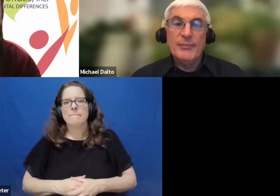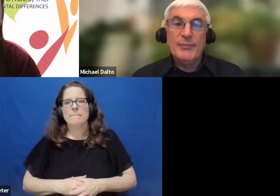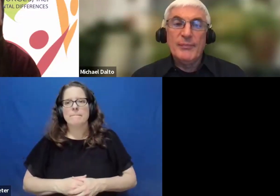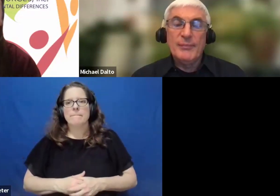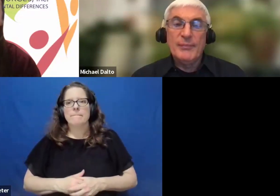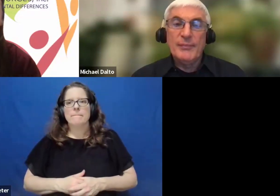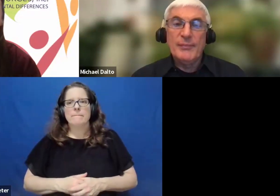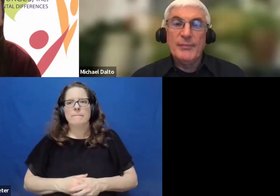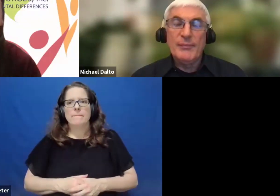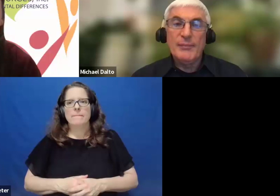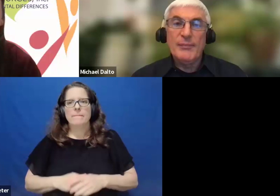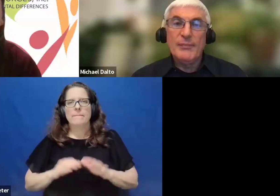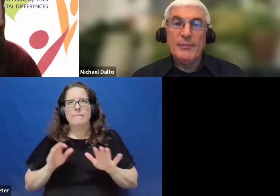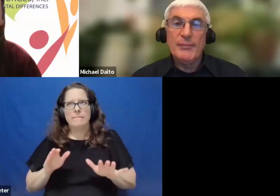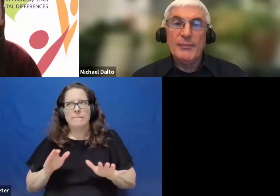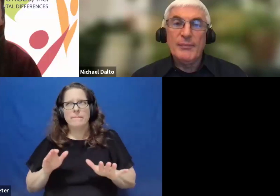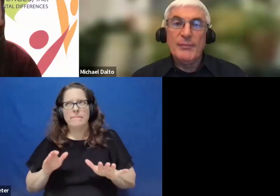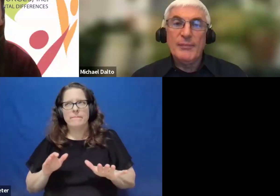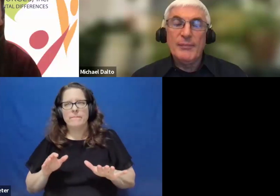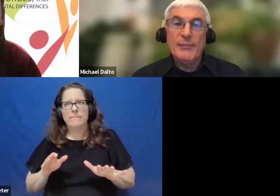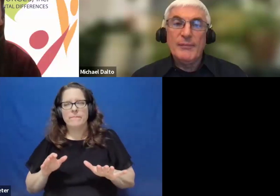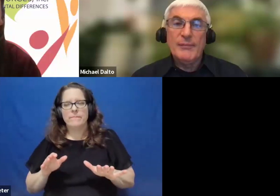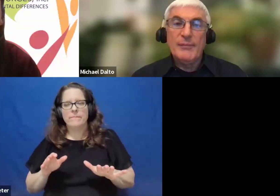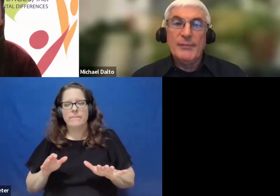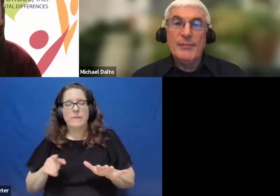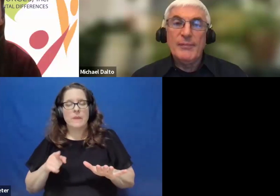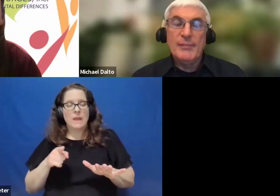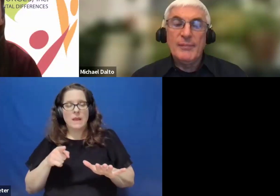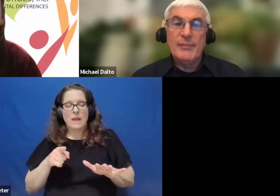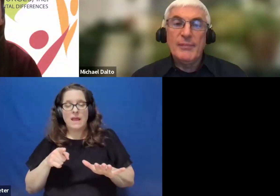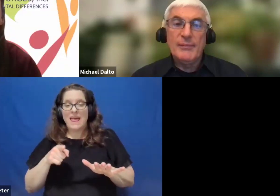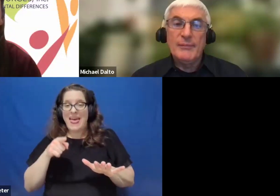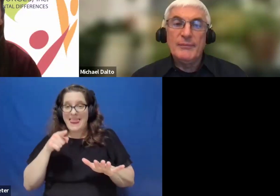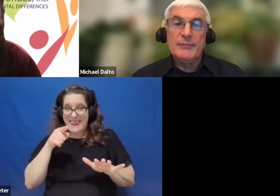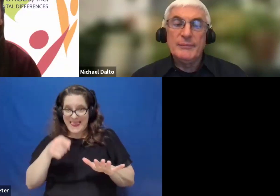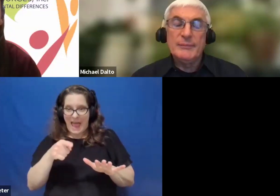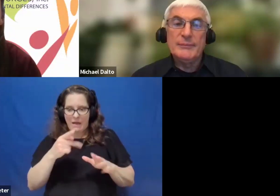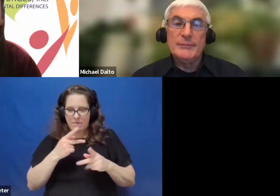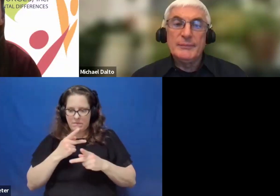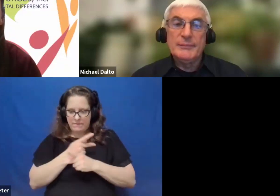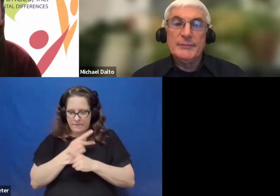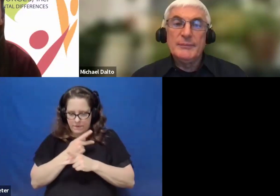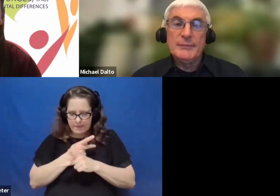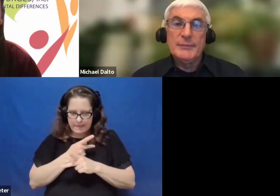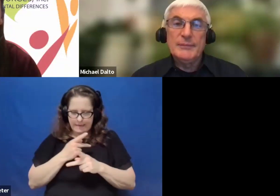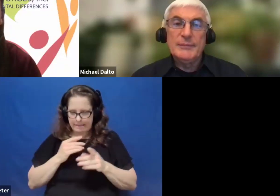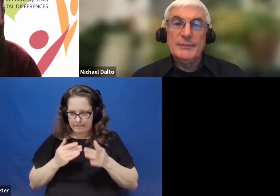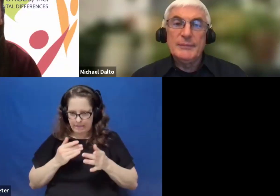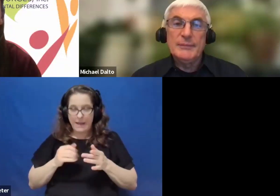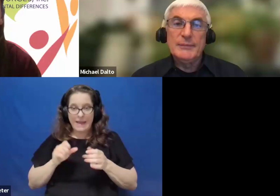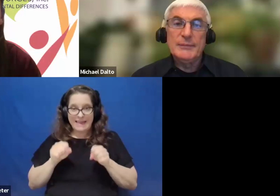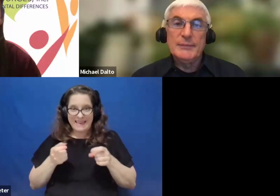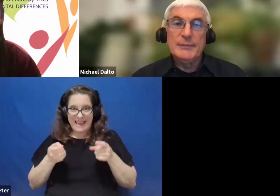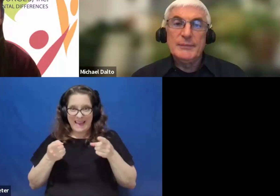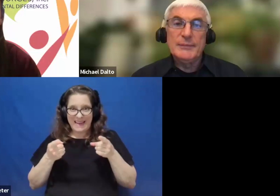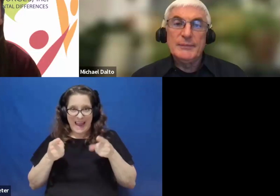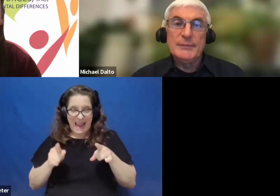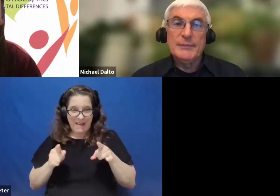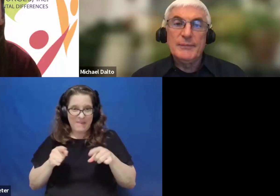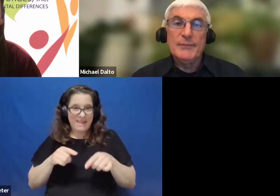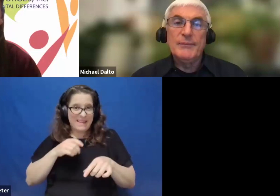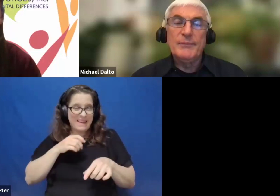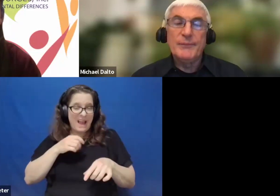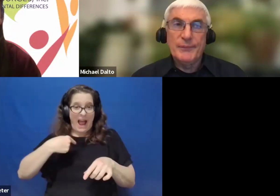it correct that, this calculation can come into effect as early as 62